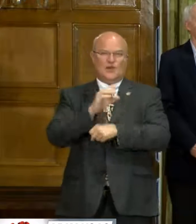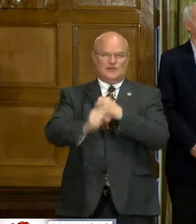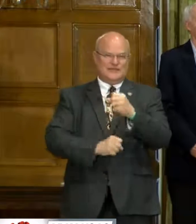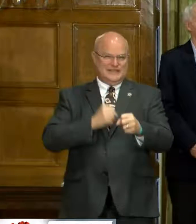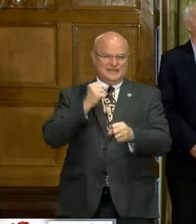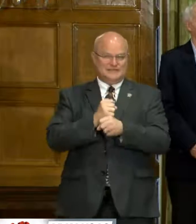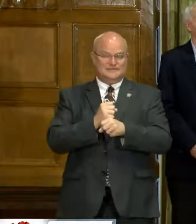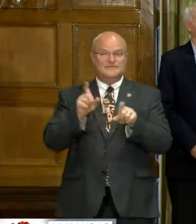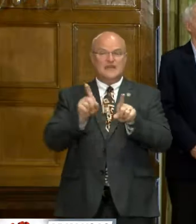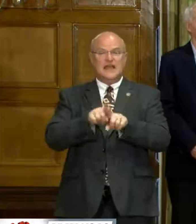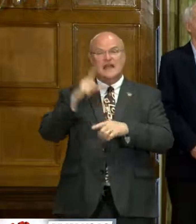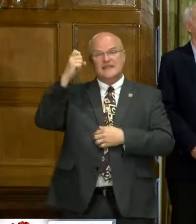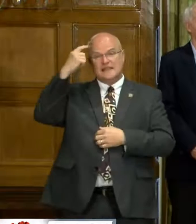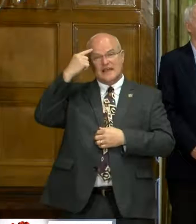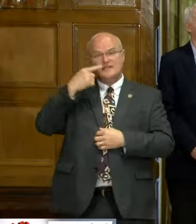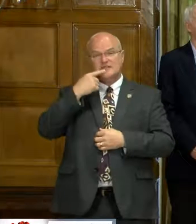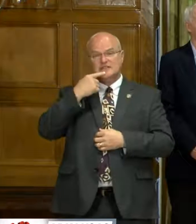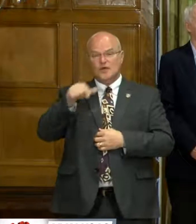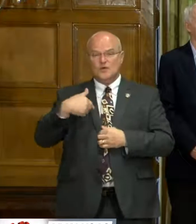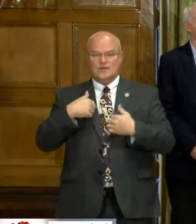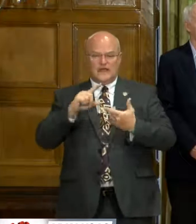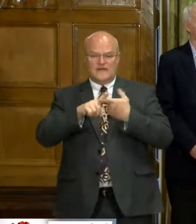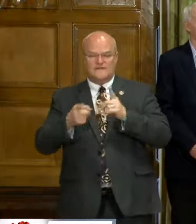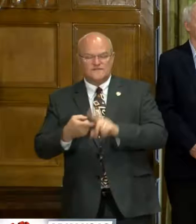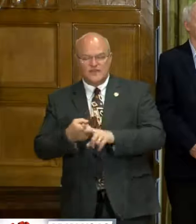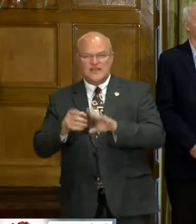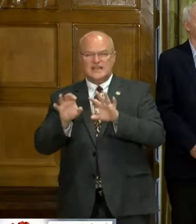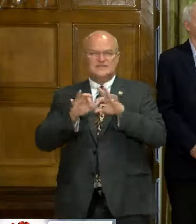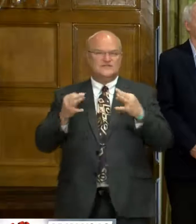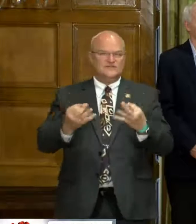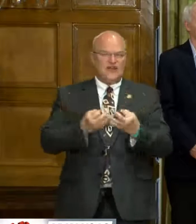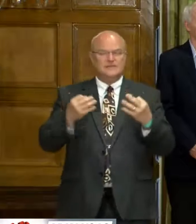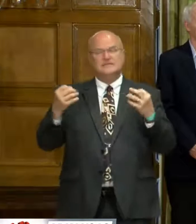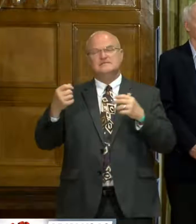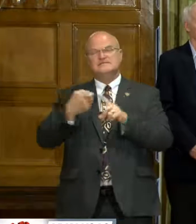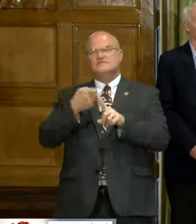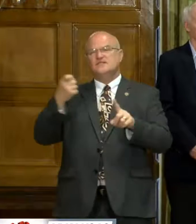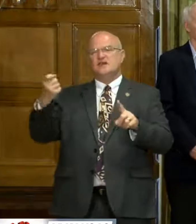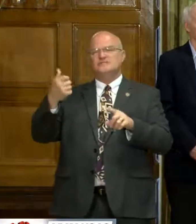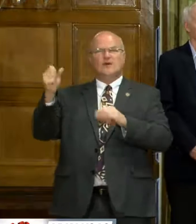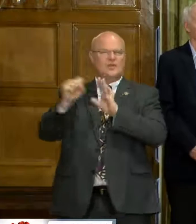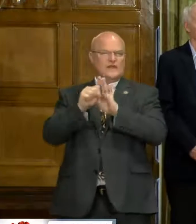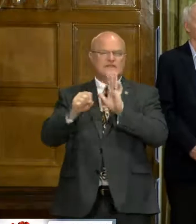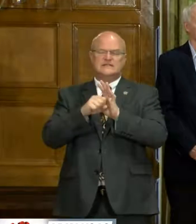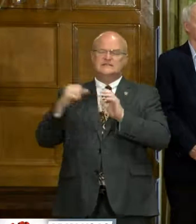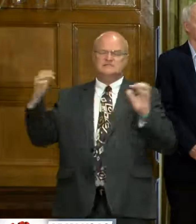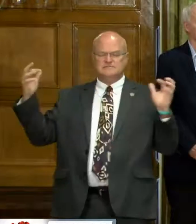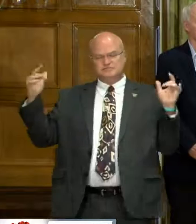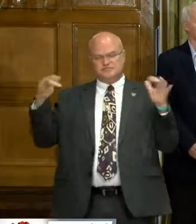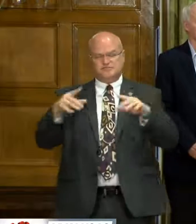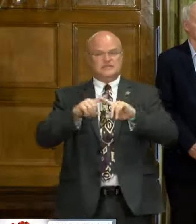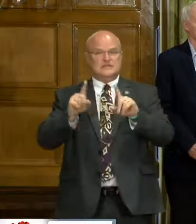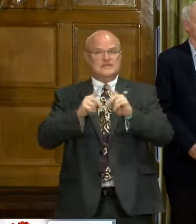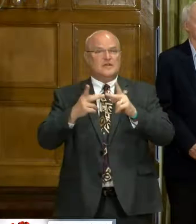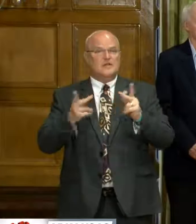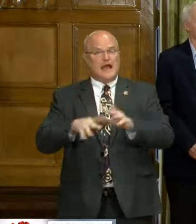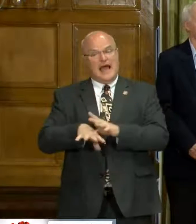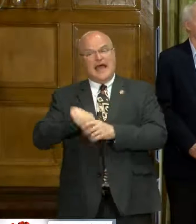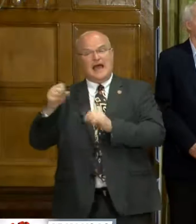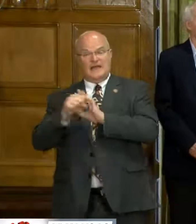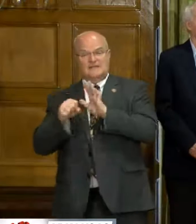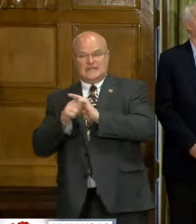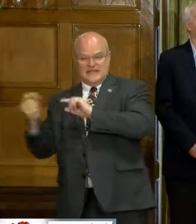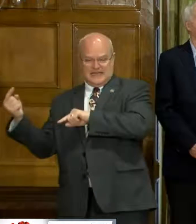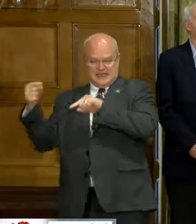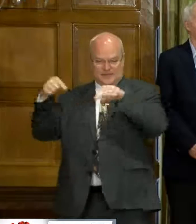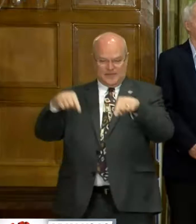year. And as the governor said, when you have friends, family members coming from across the state, and in many cases coming from out of